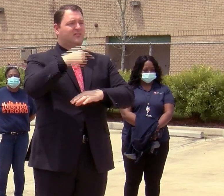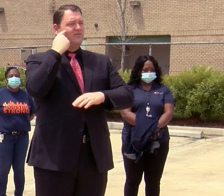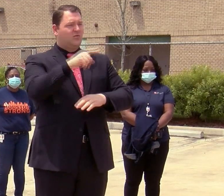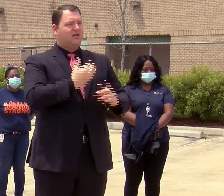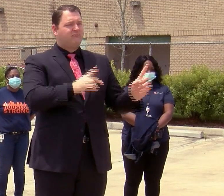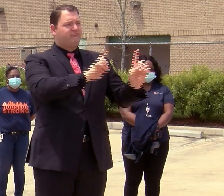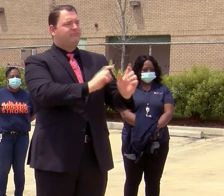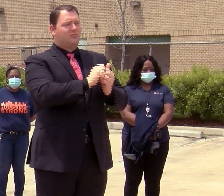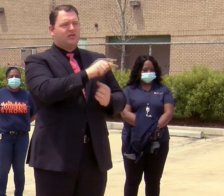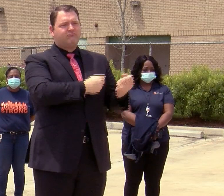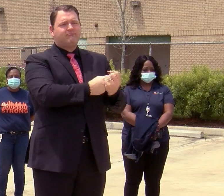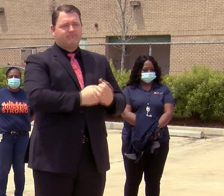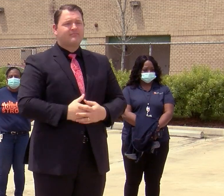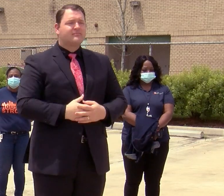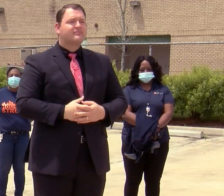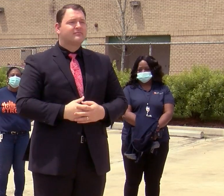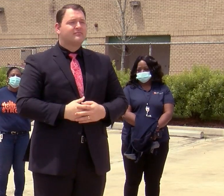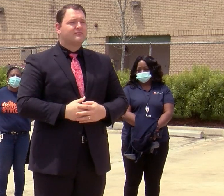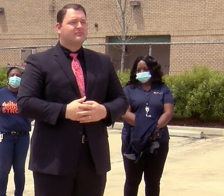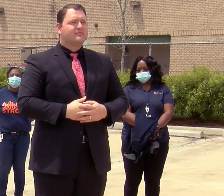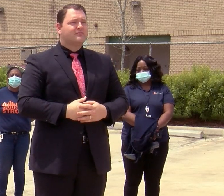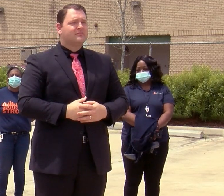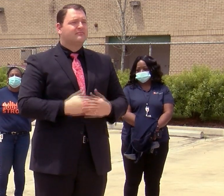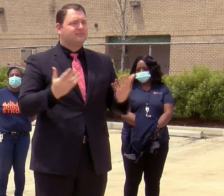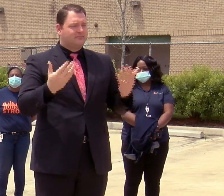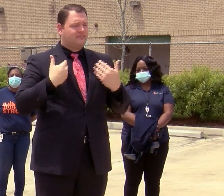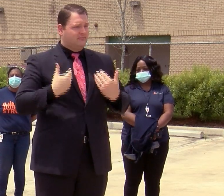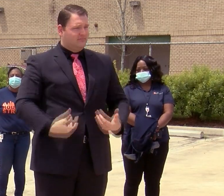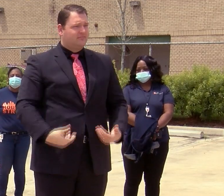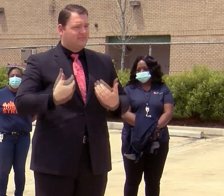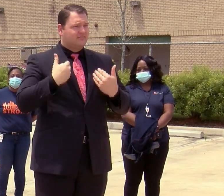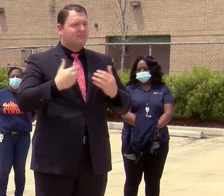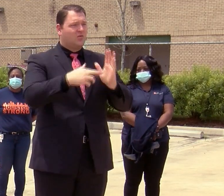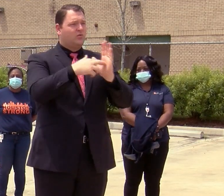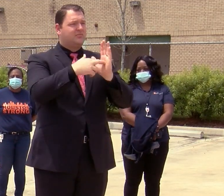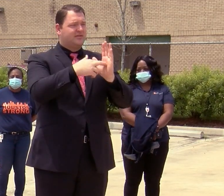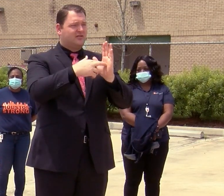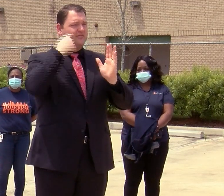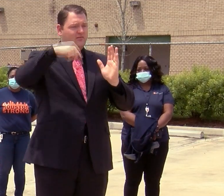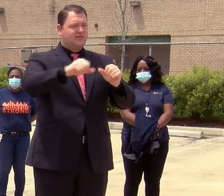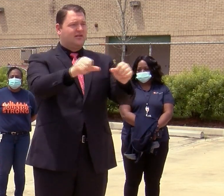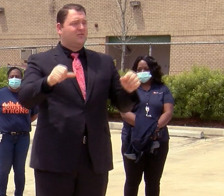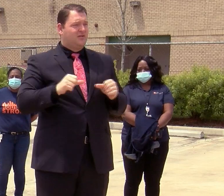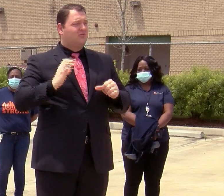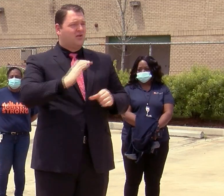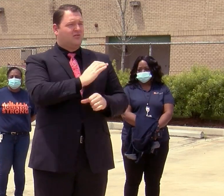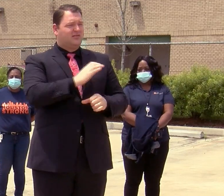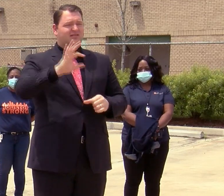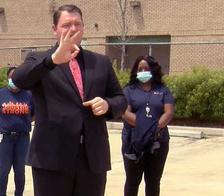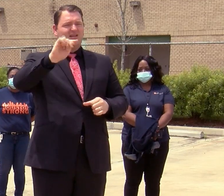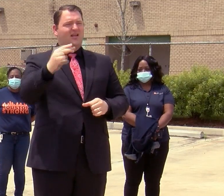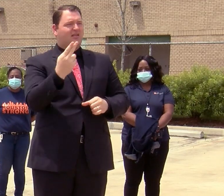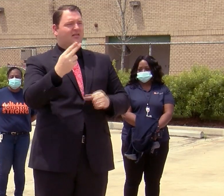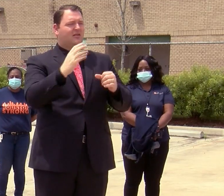him. I am the representative for this area. This is the 9th Congressional